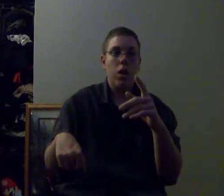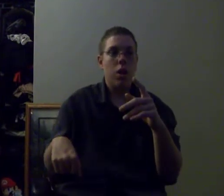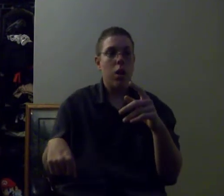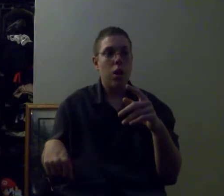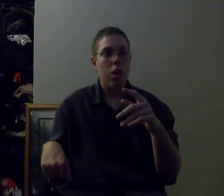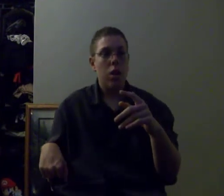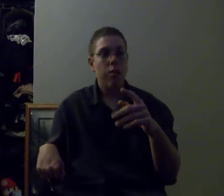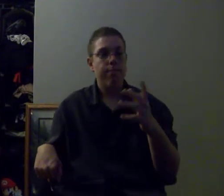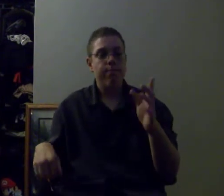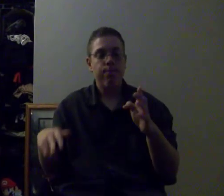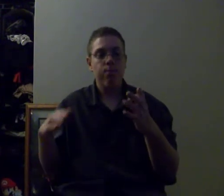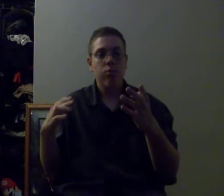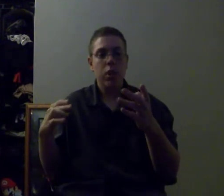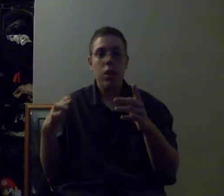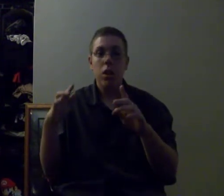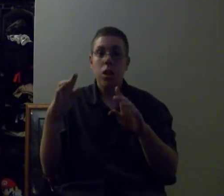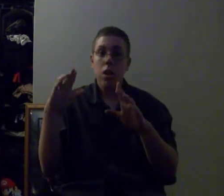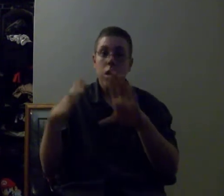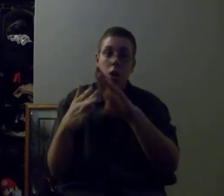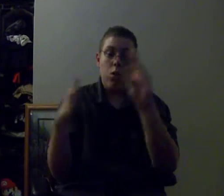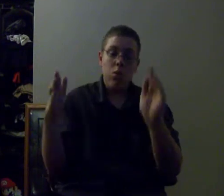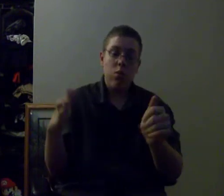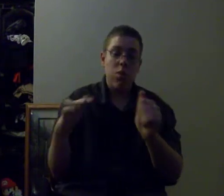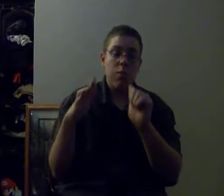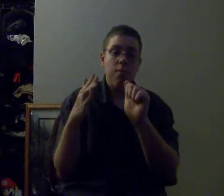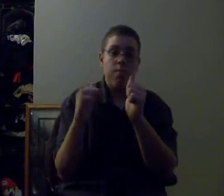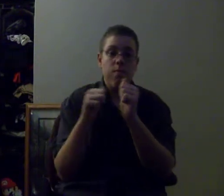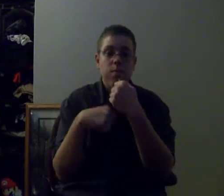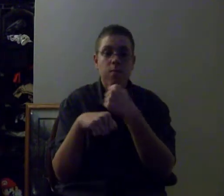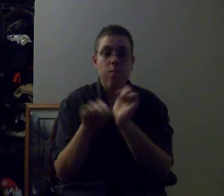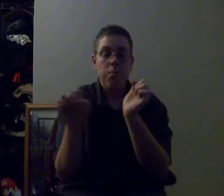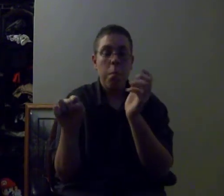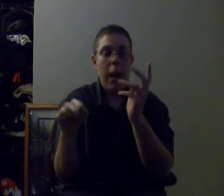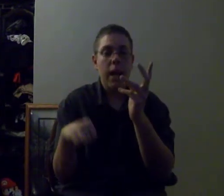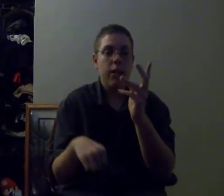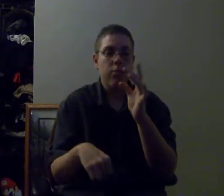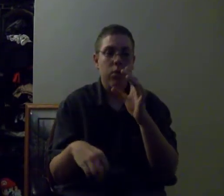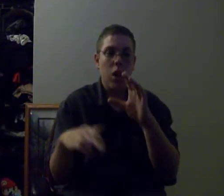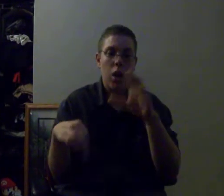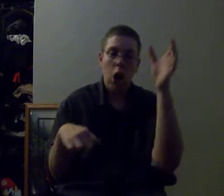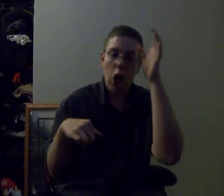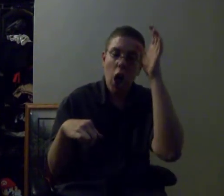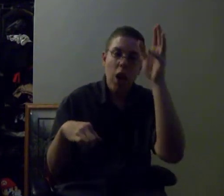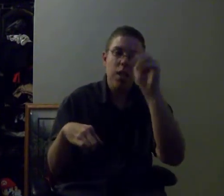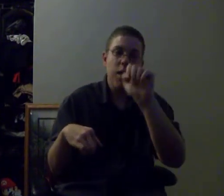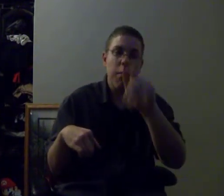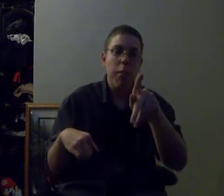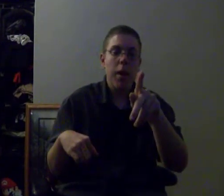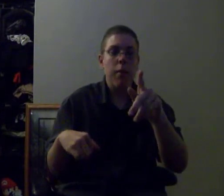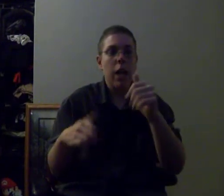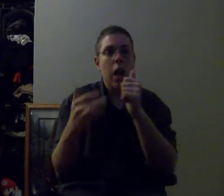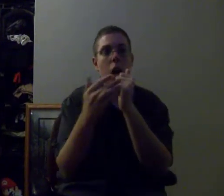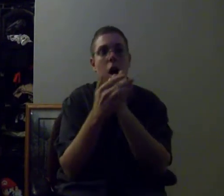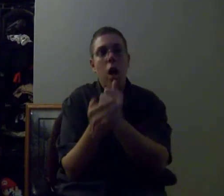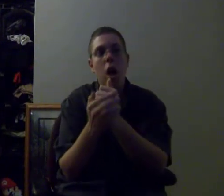on a very fundamental level, it's really beneficial for them, because we do it as scholars on all levels, all